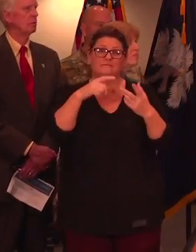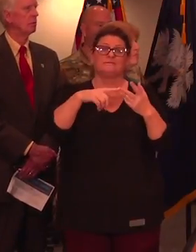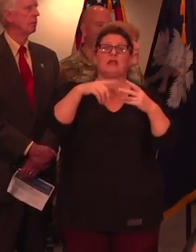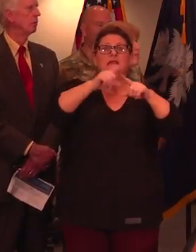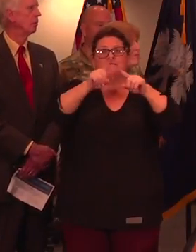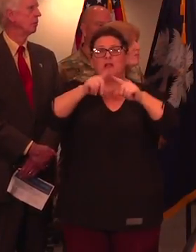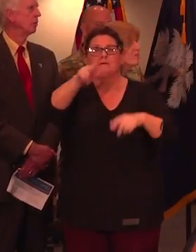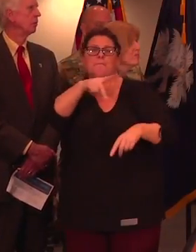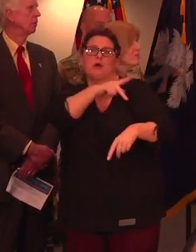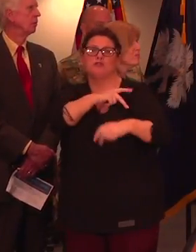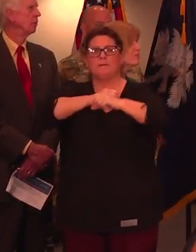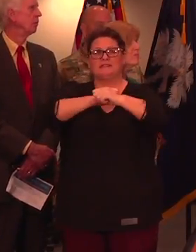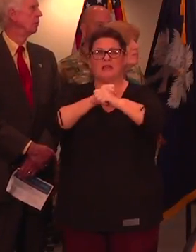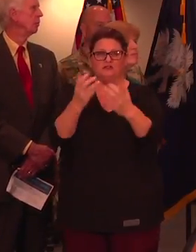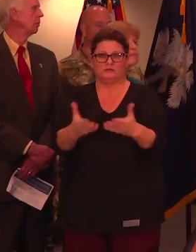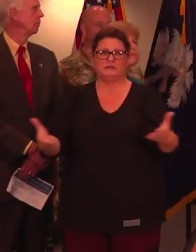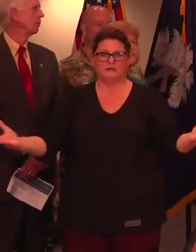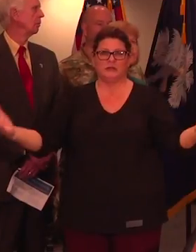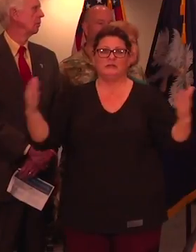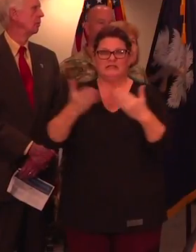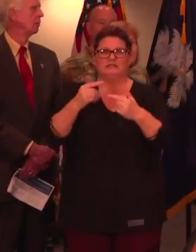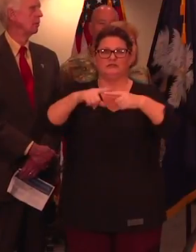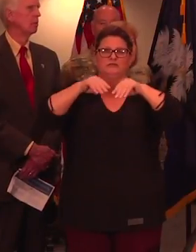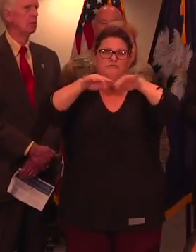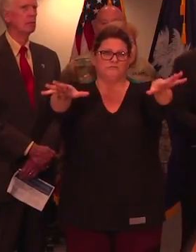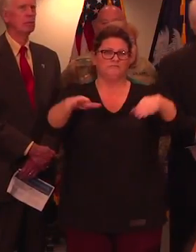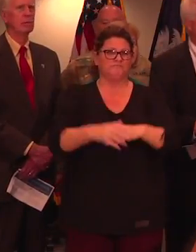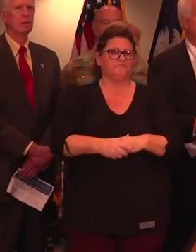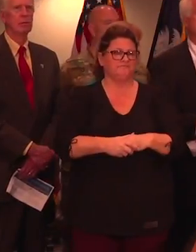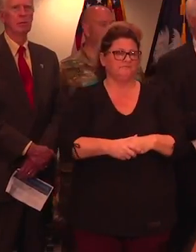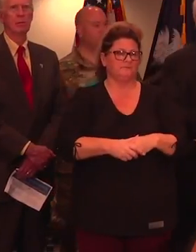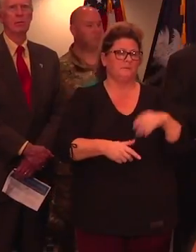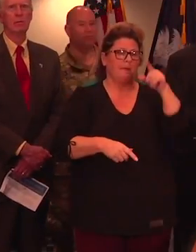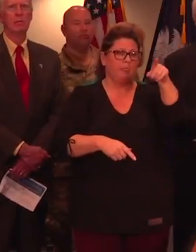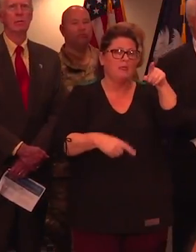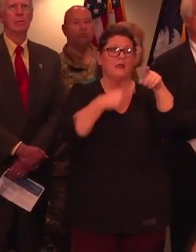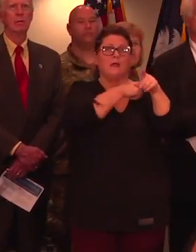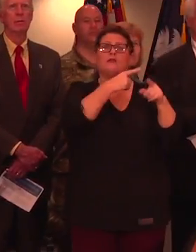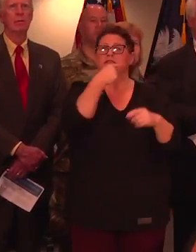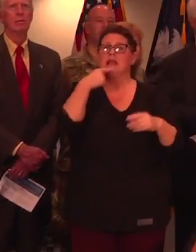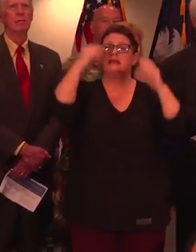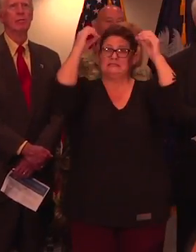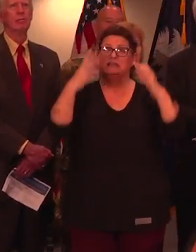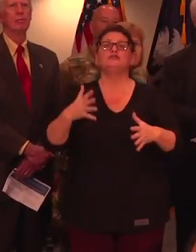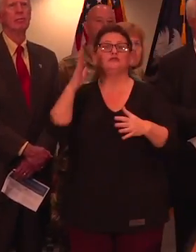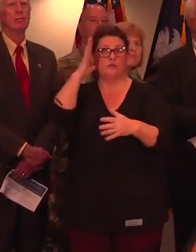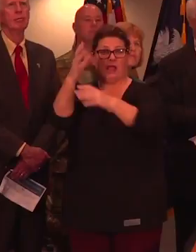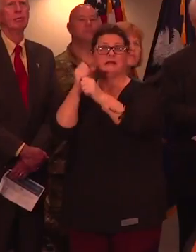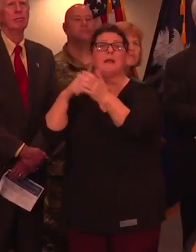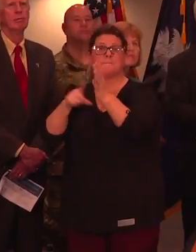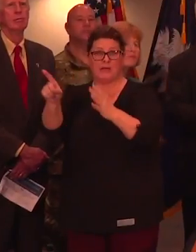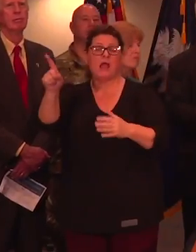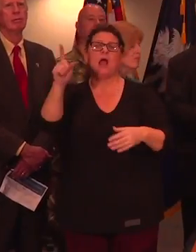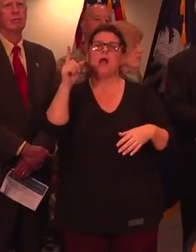PPE that it will be important to distribute. Dr. Bell, yes, teachers are getting paid. What about the front